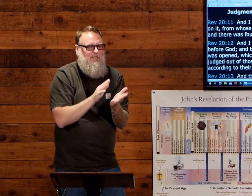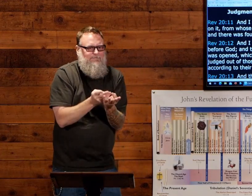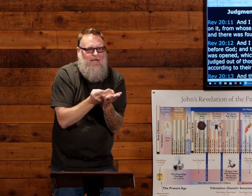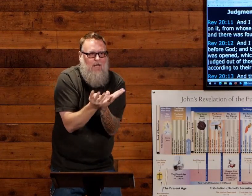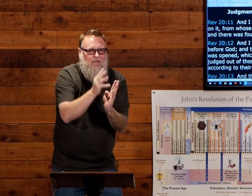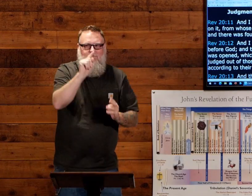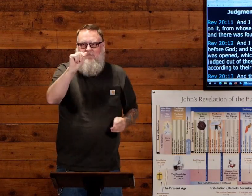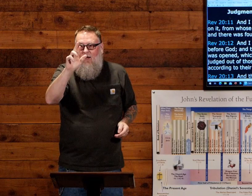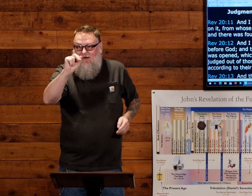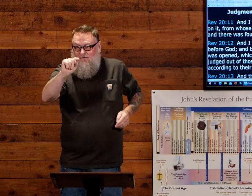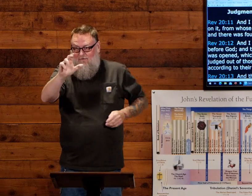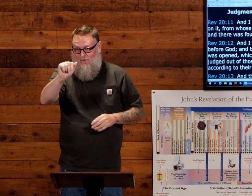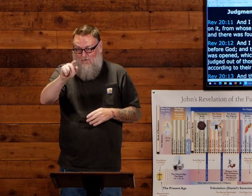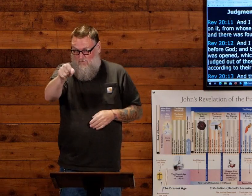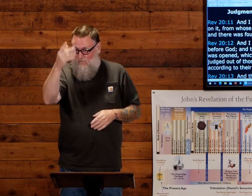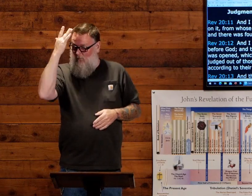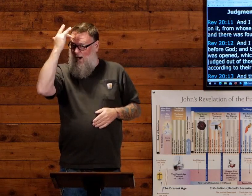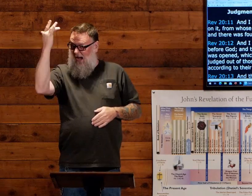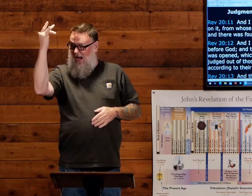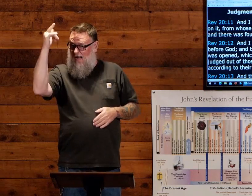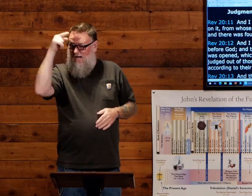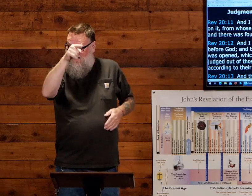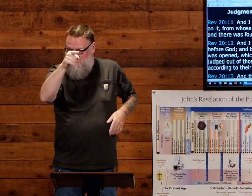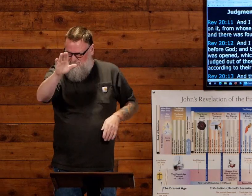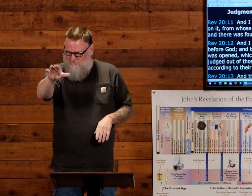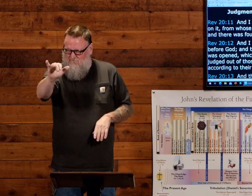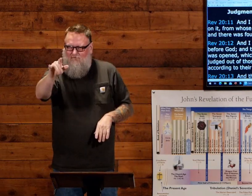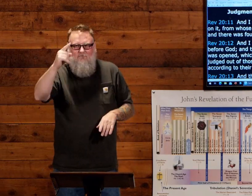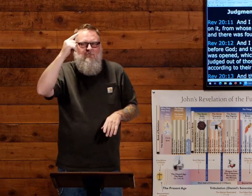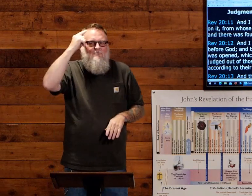and the stars and tarot cards and all that kind of stuff.